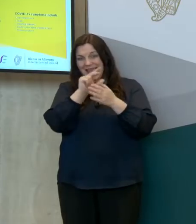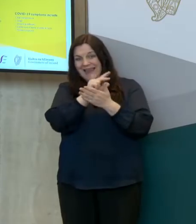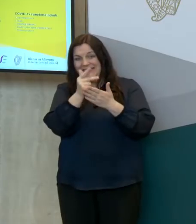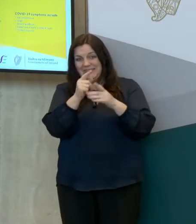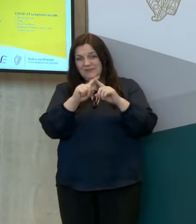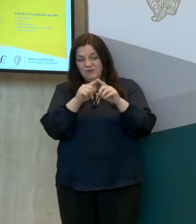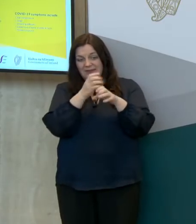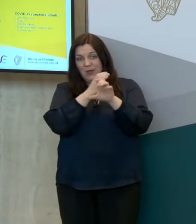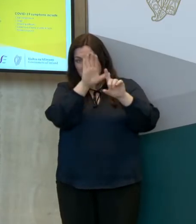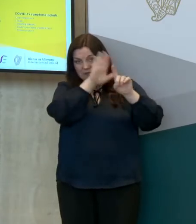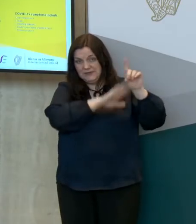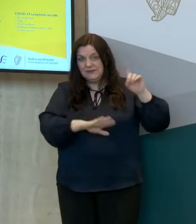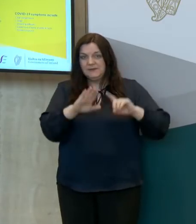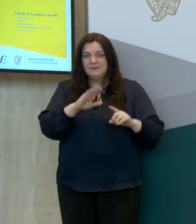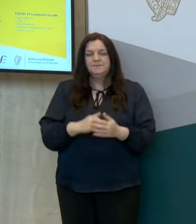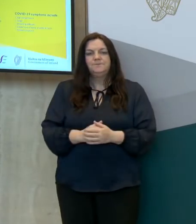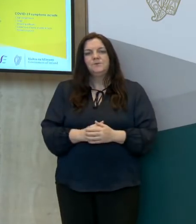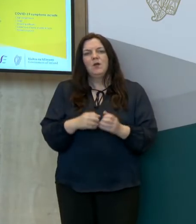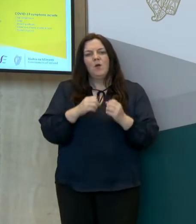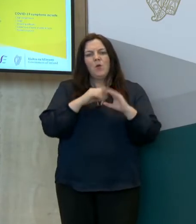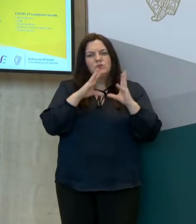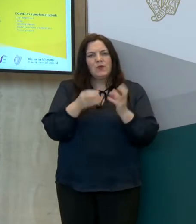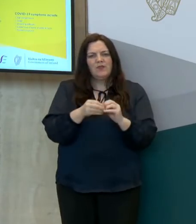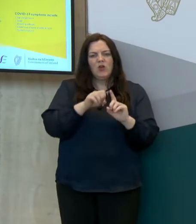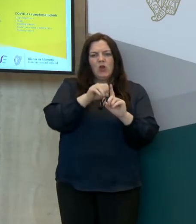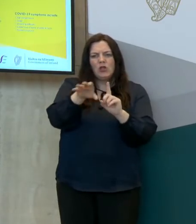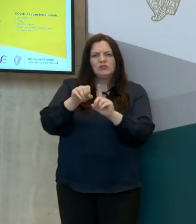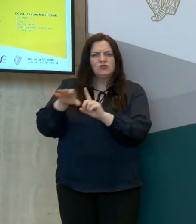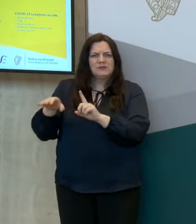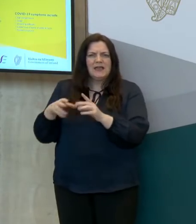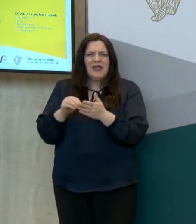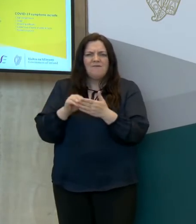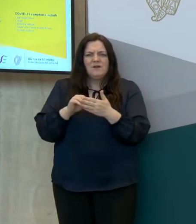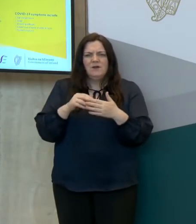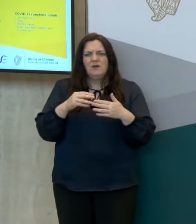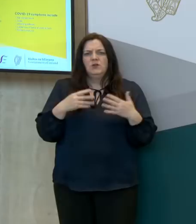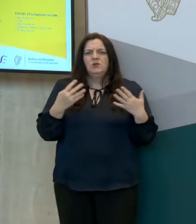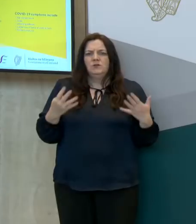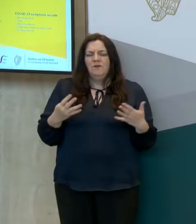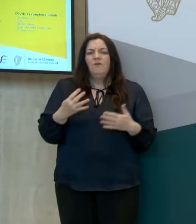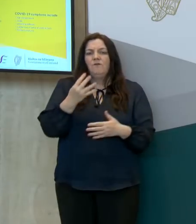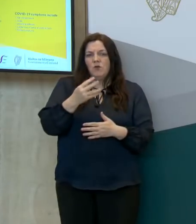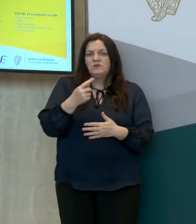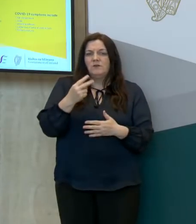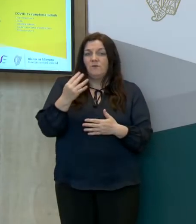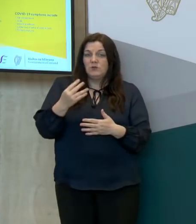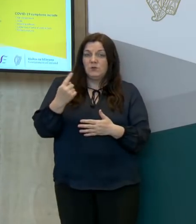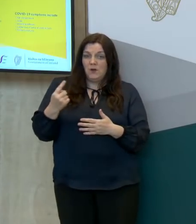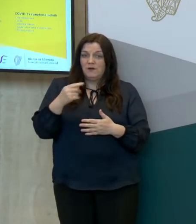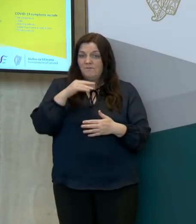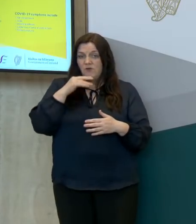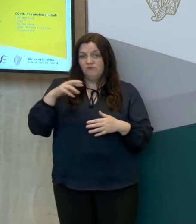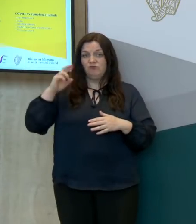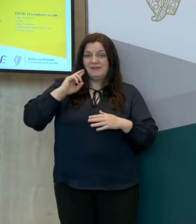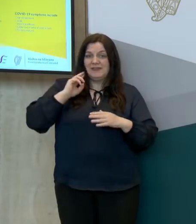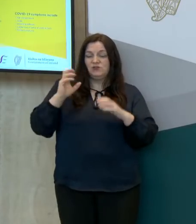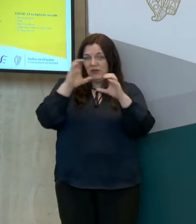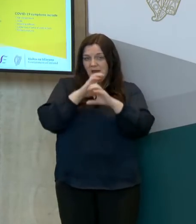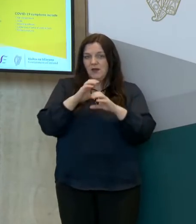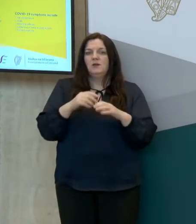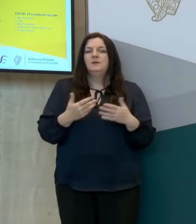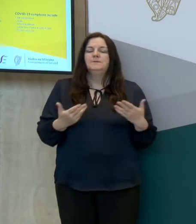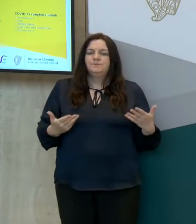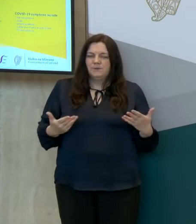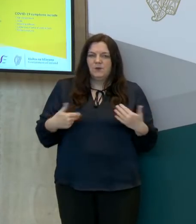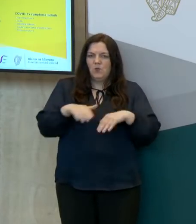relation to clusters, there have been a total of 471 across all residential care facilities, of which 267 have been in